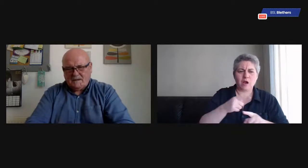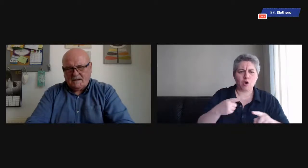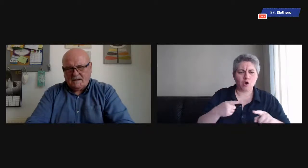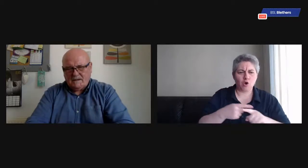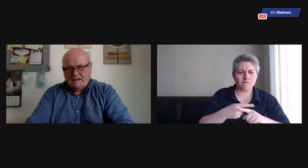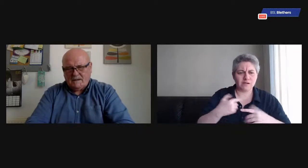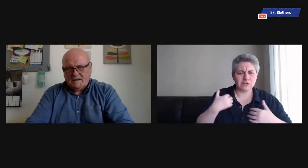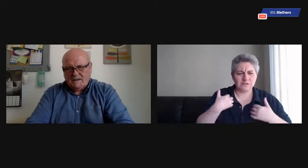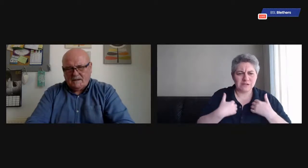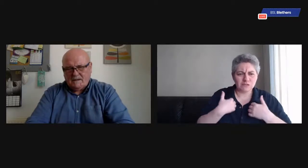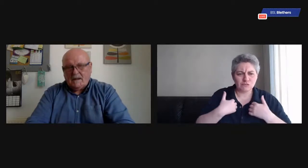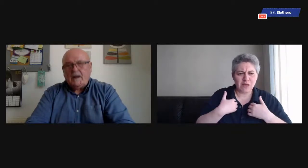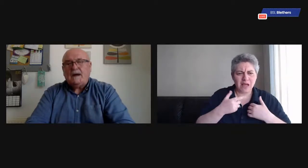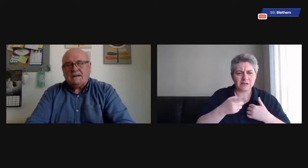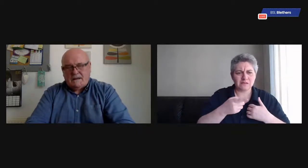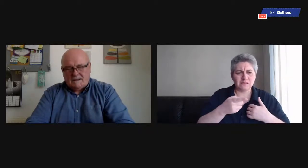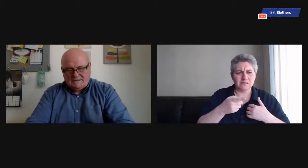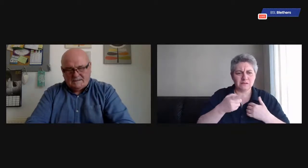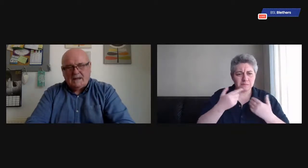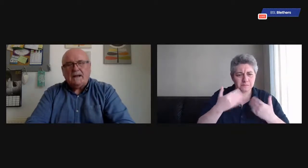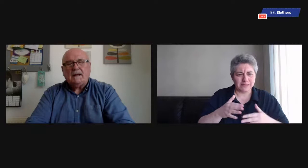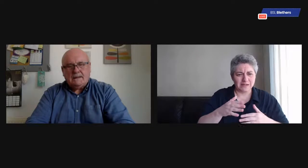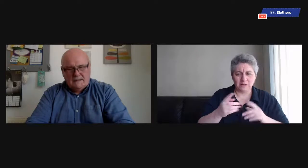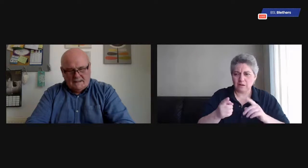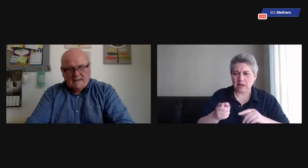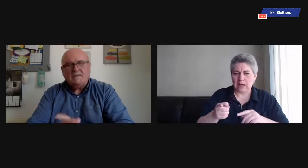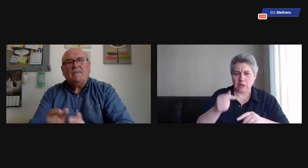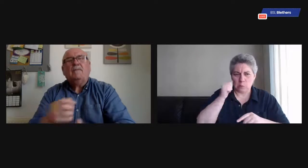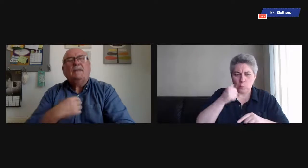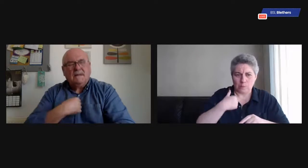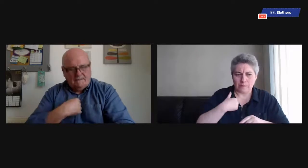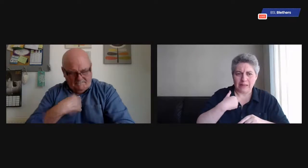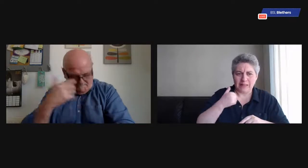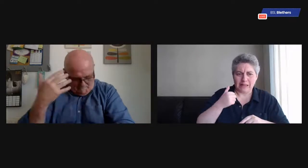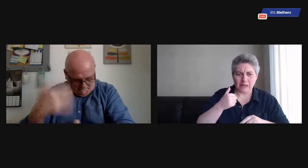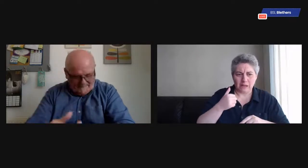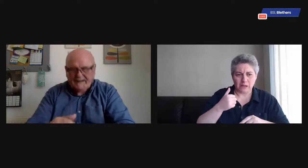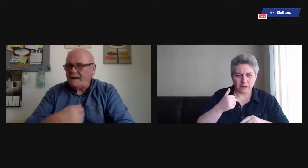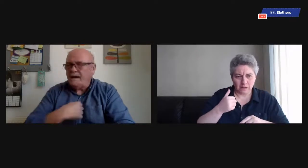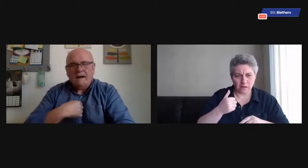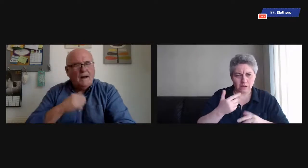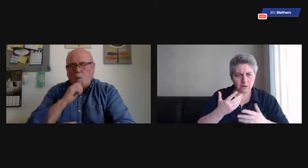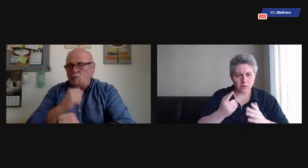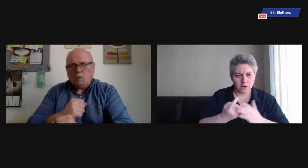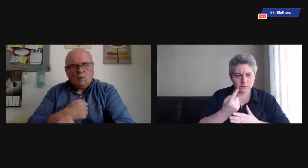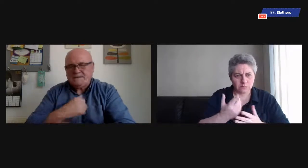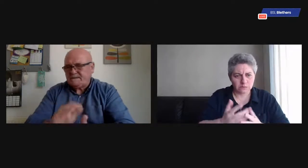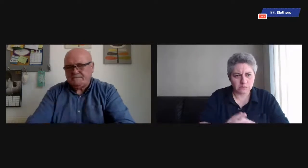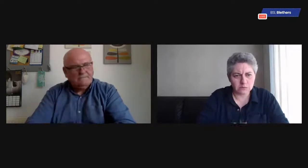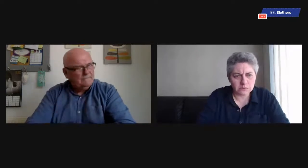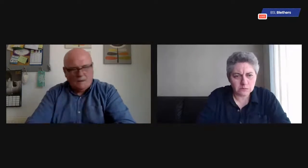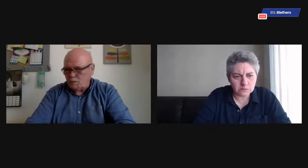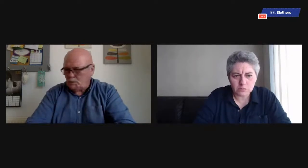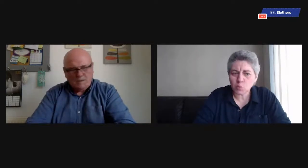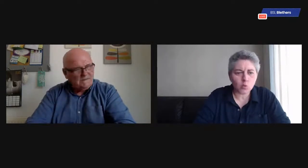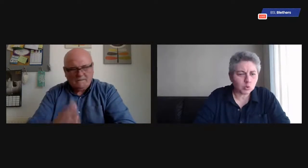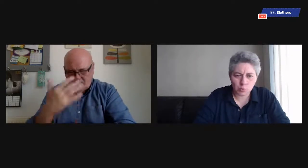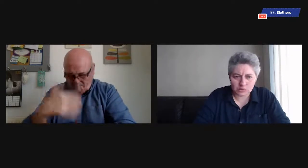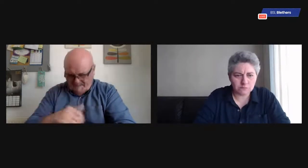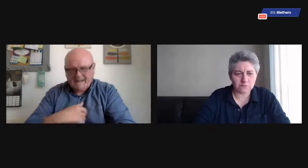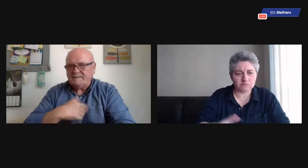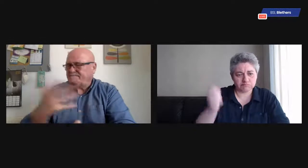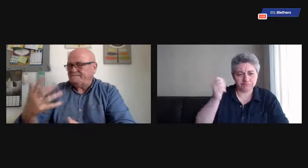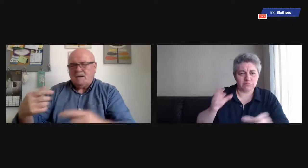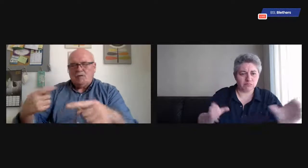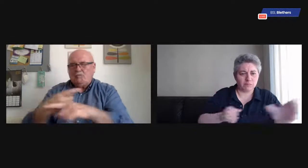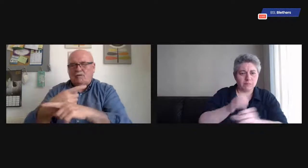is. It's just that's my job done. Okay, another question. What happens if there's a conflict of